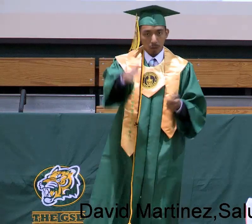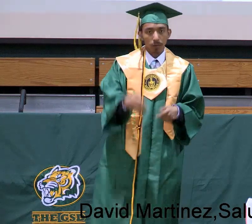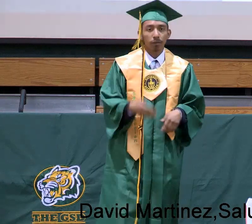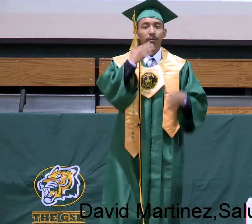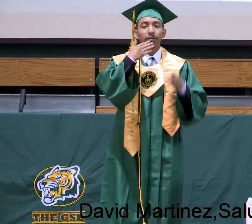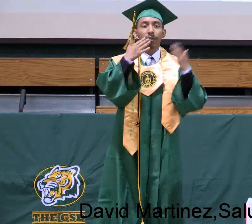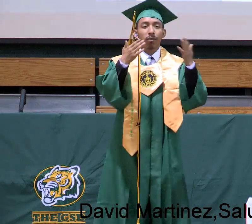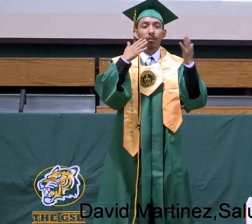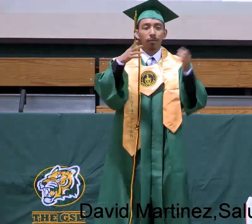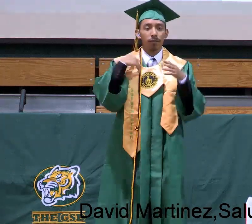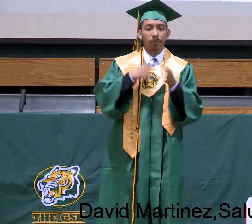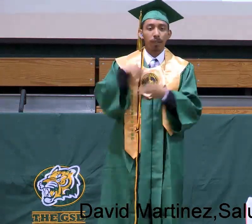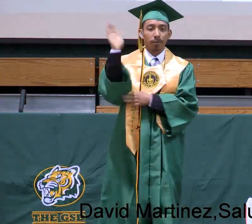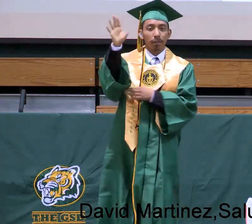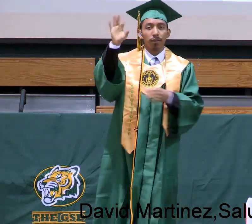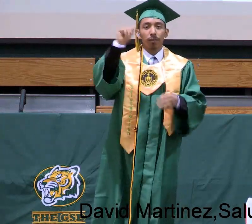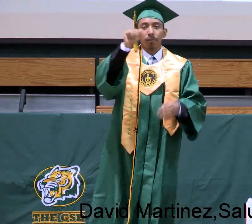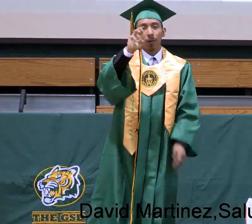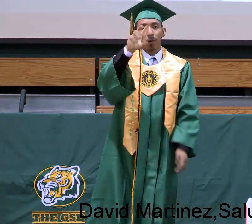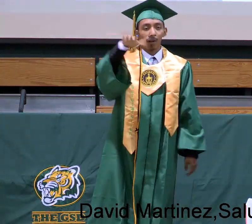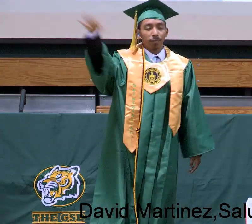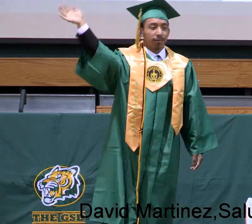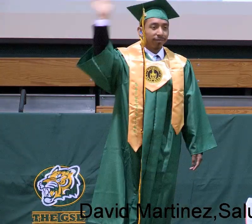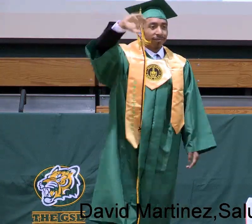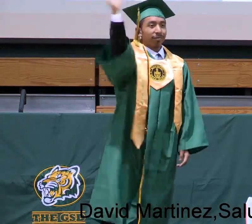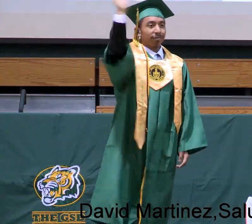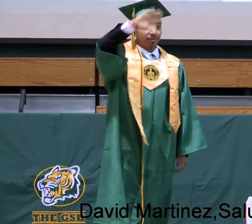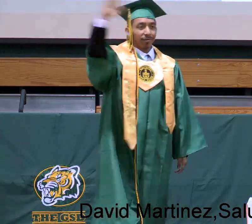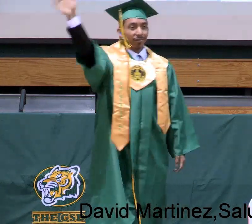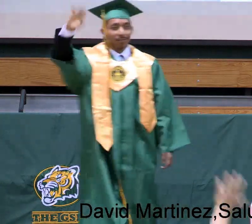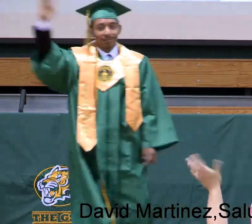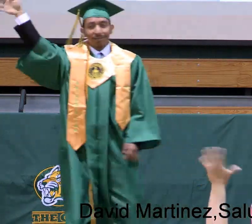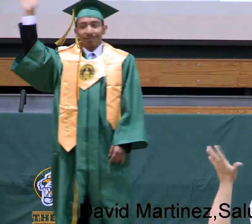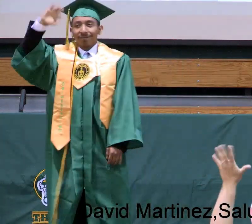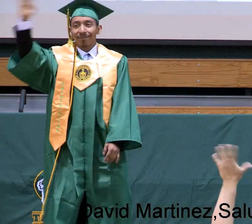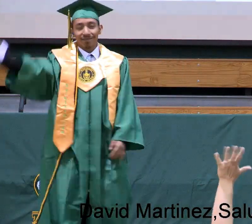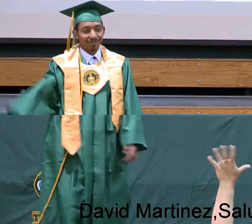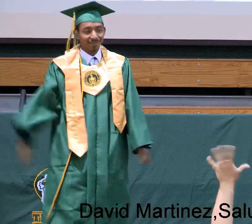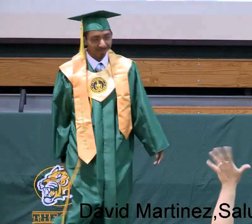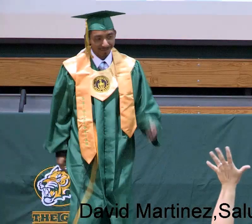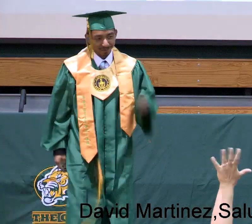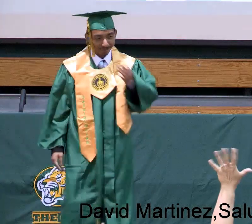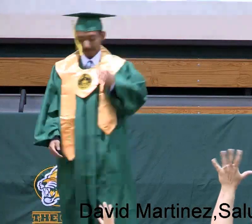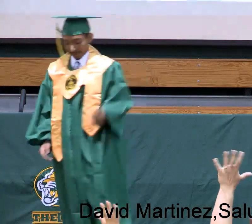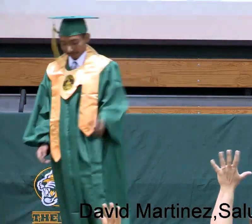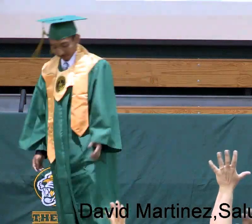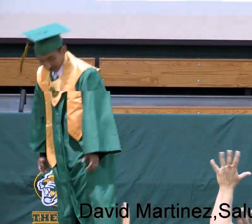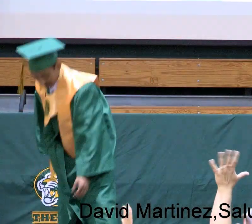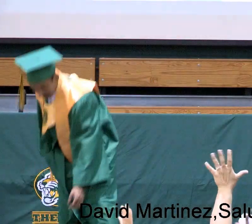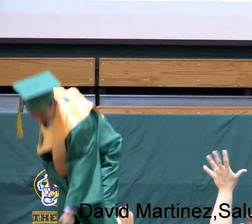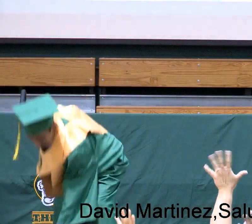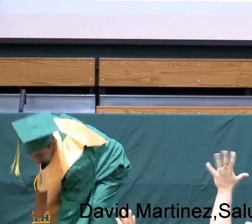of something new. So thank you all very much for letting me speak to you today. And I say farewell.